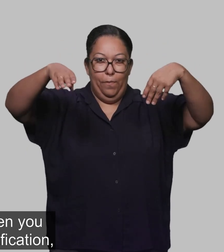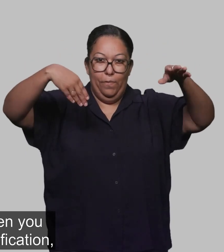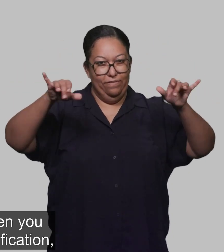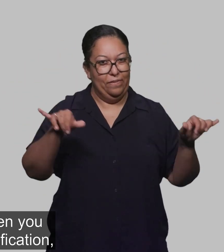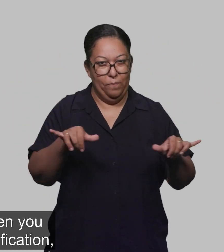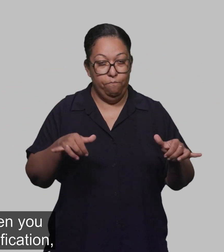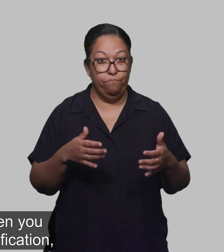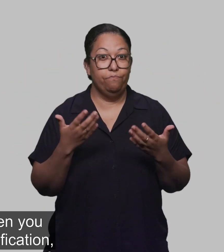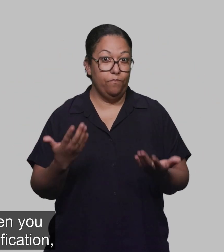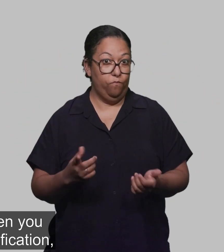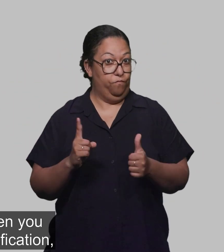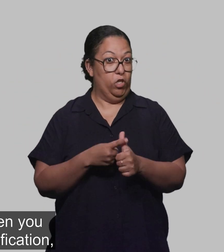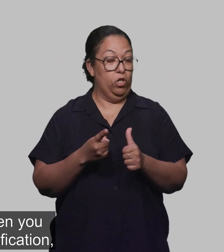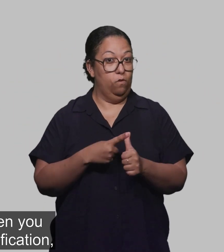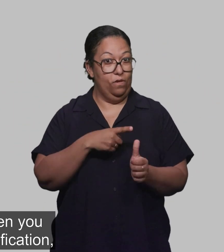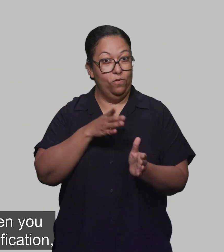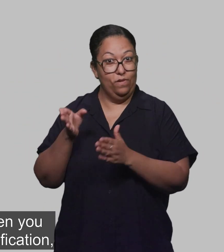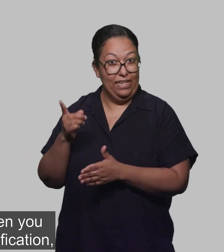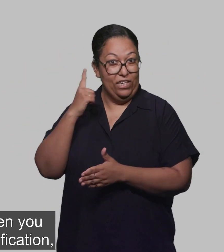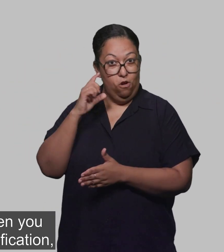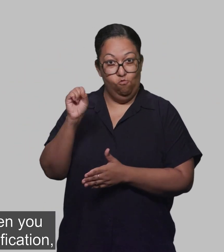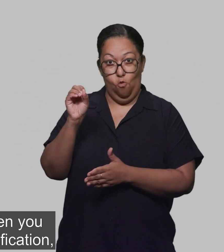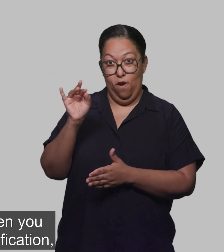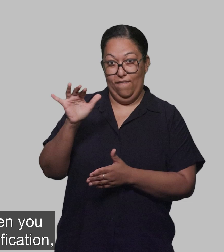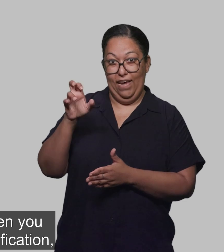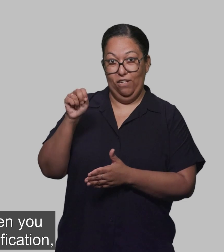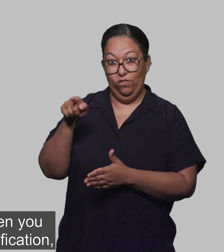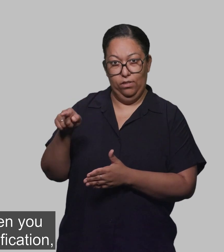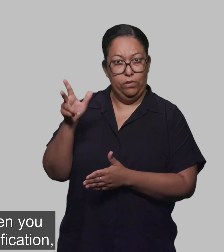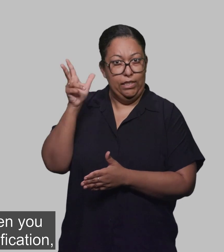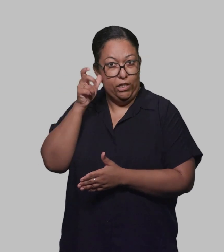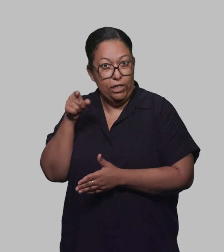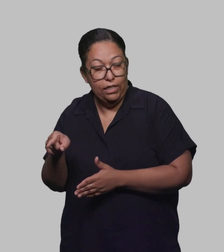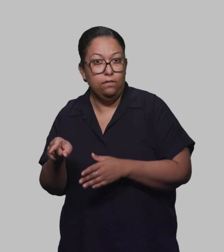So first, when you heard this sonification,